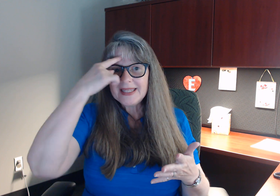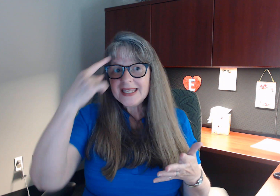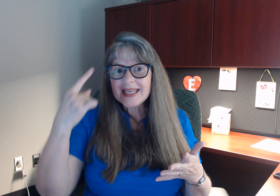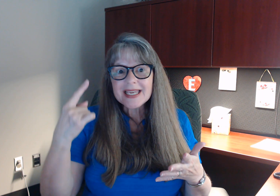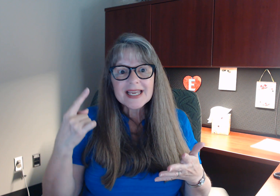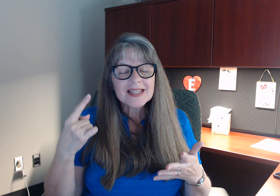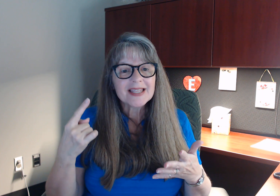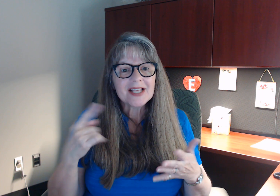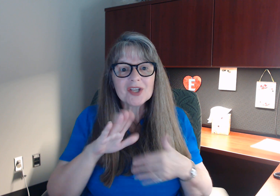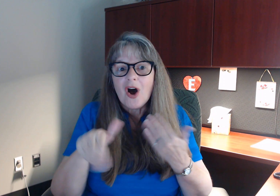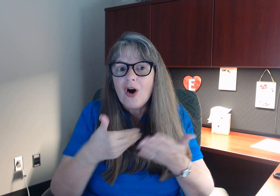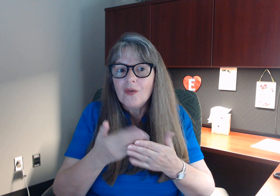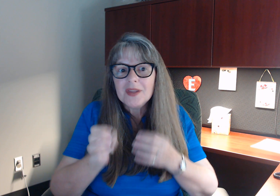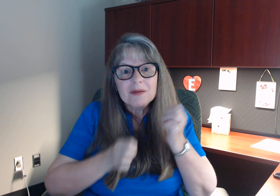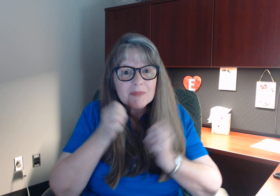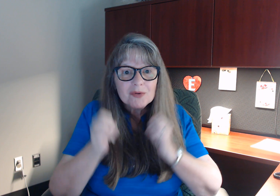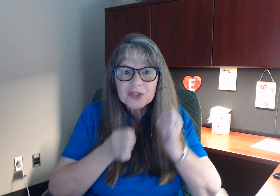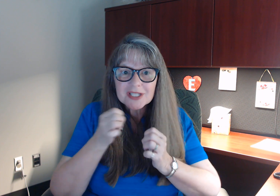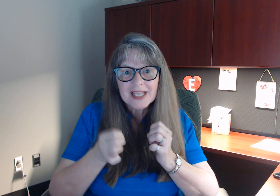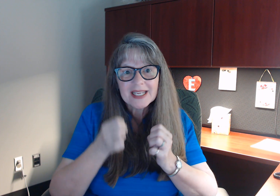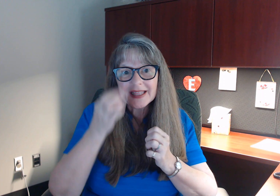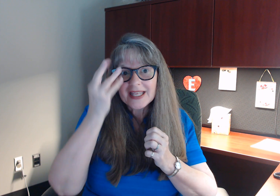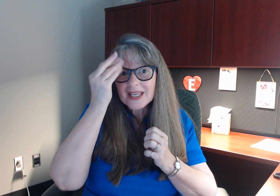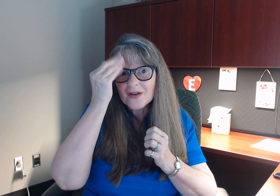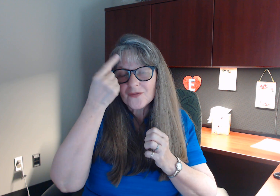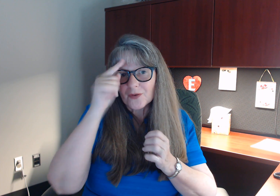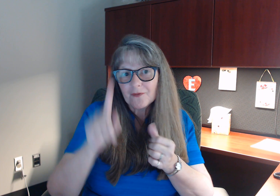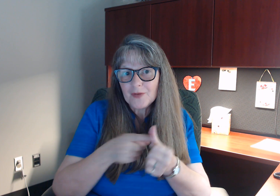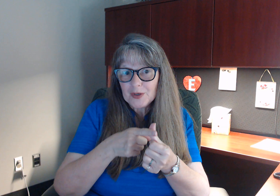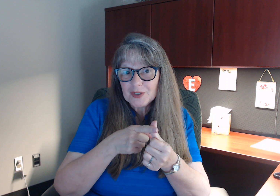think that's all the emotions I can think of for first.